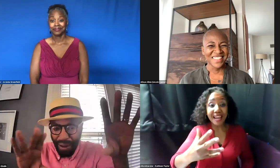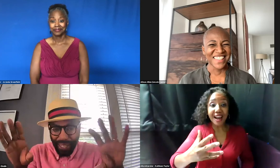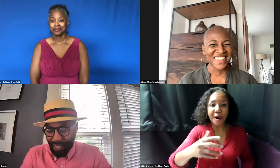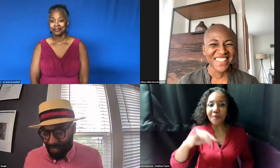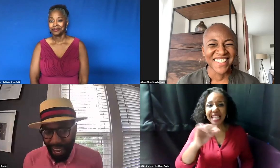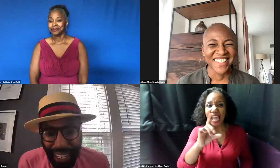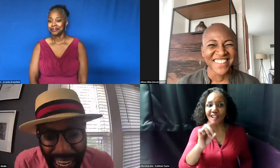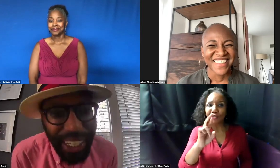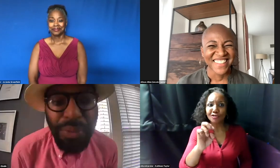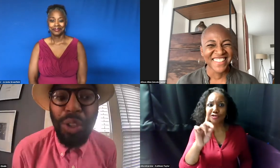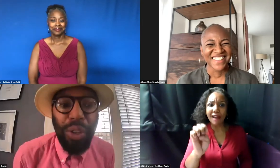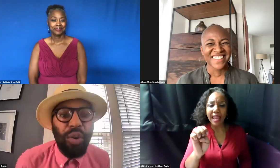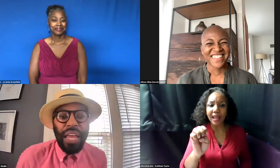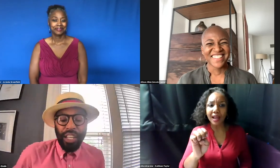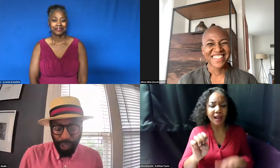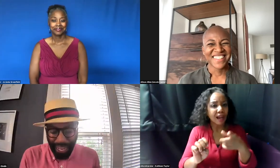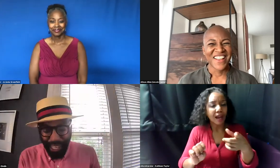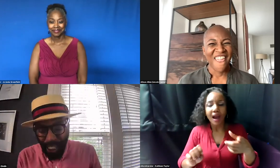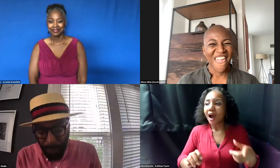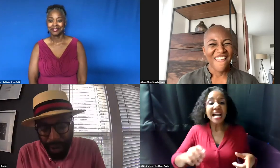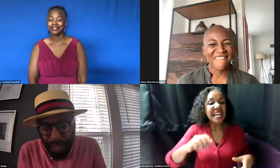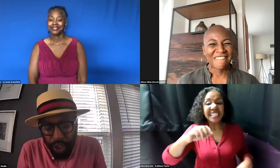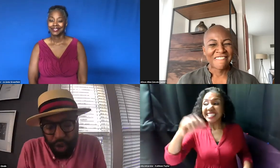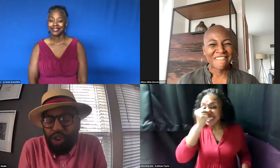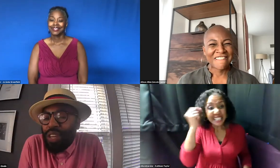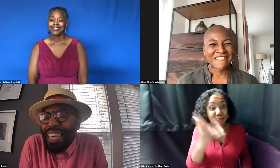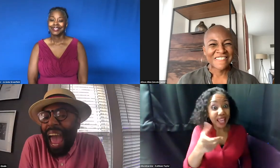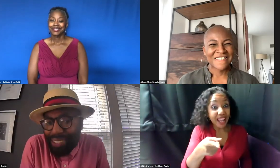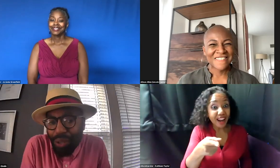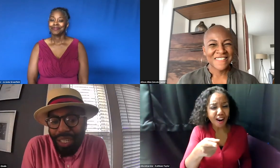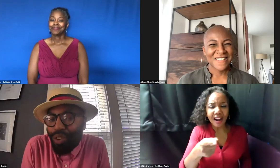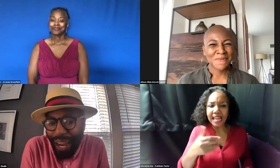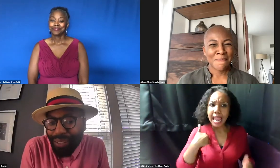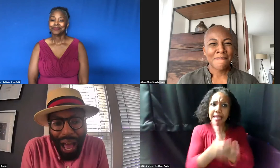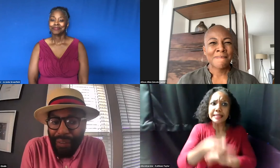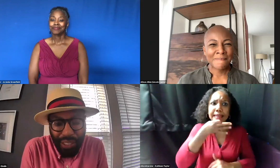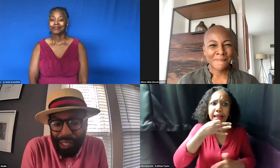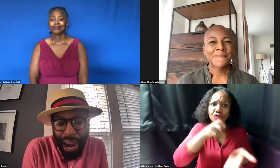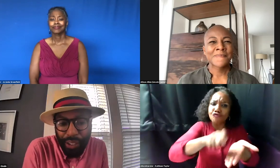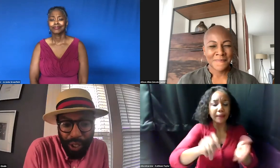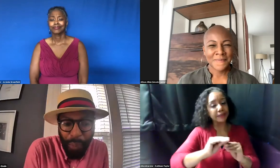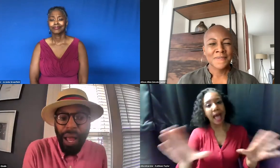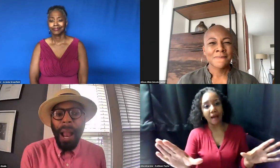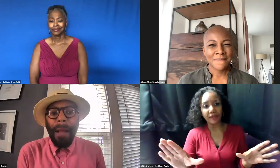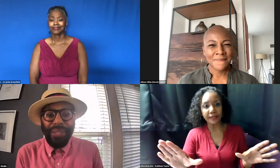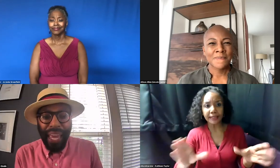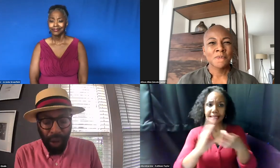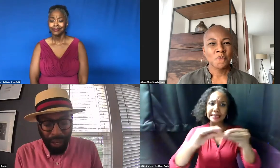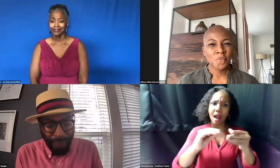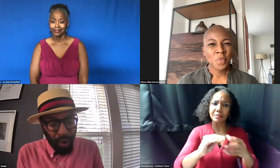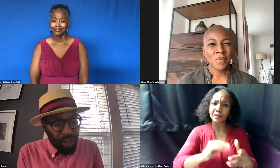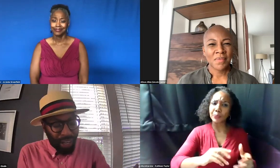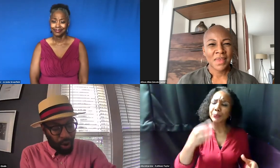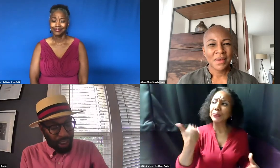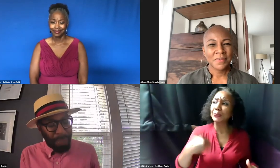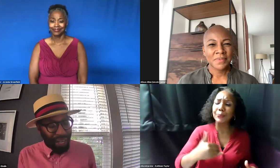let me make my connection. Shakespeare was so Drake. So like Shakespeare, he had skills. He could write. Obviously, his narratives are dope. But then